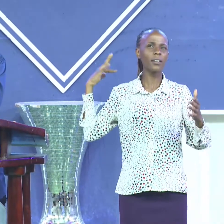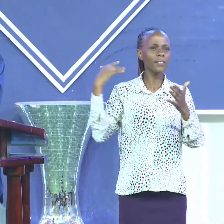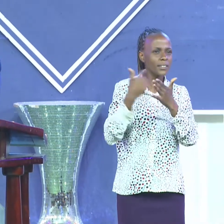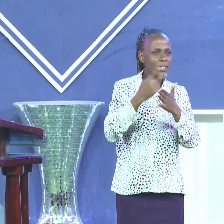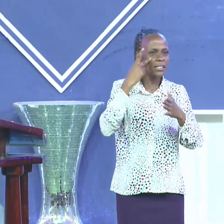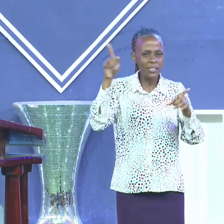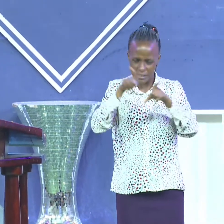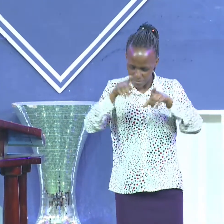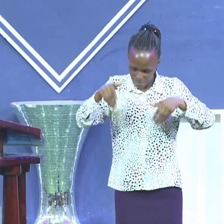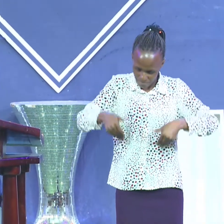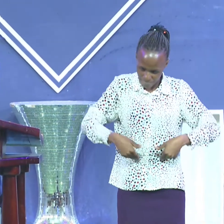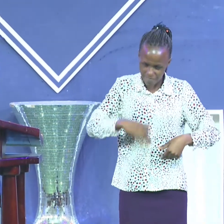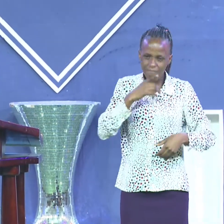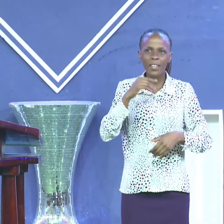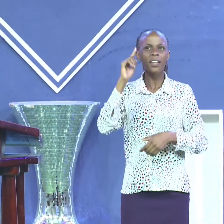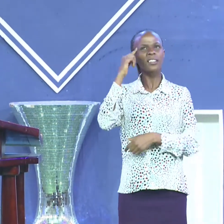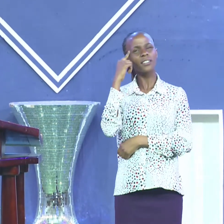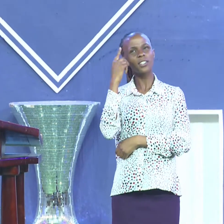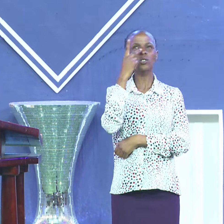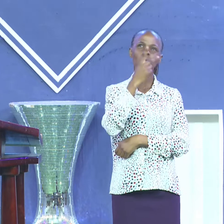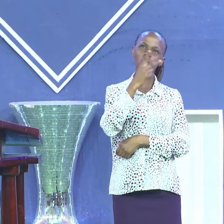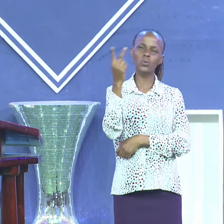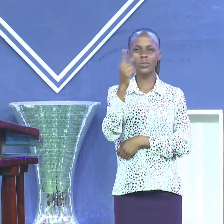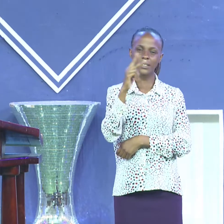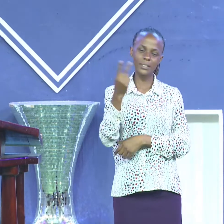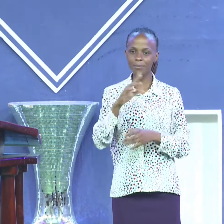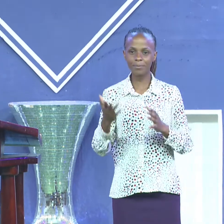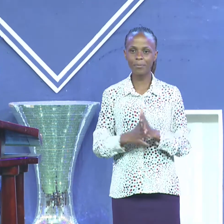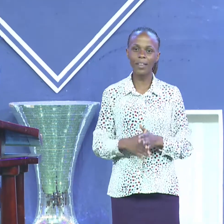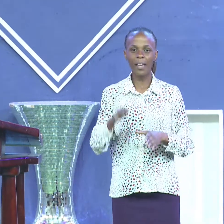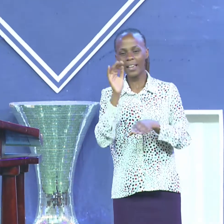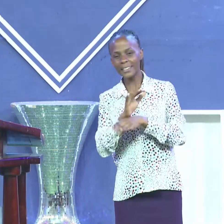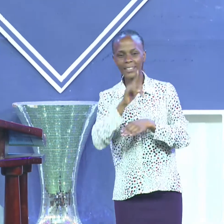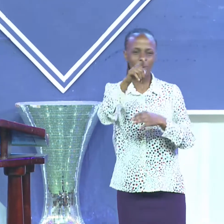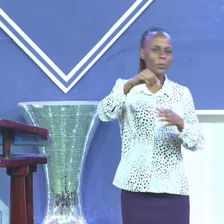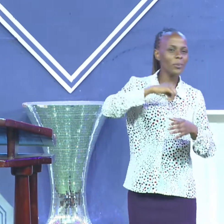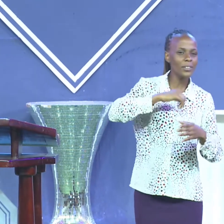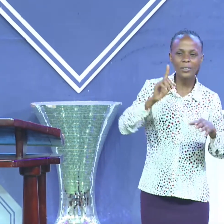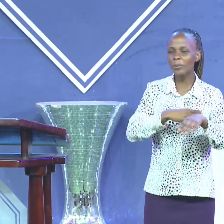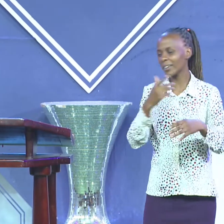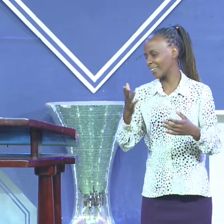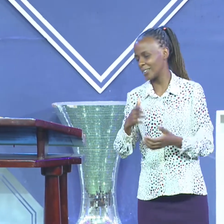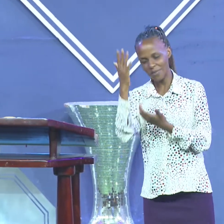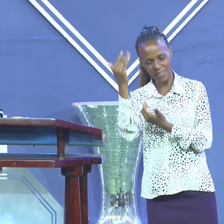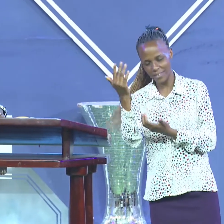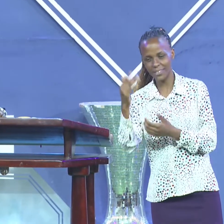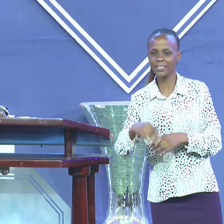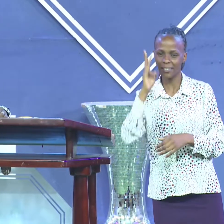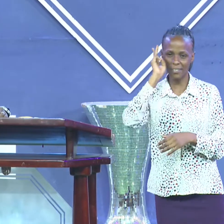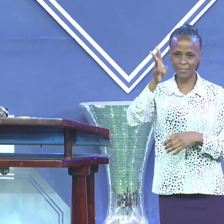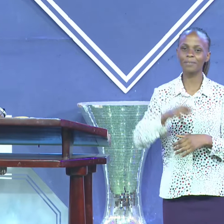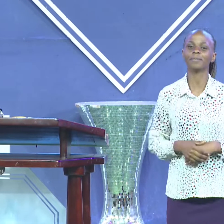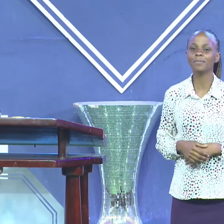consider him like a young man. Like about 20 something years. And asking them, when are you